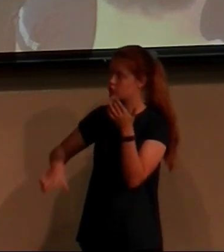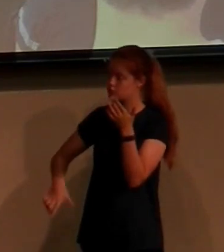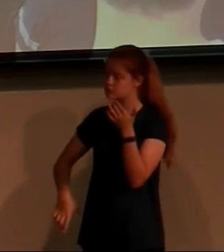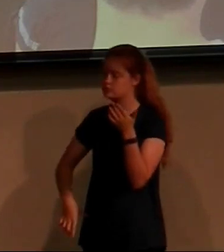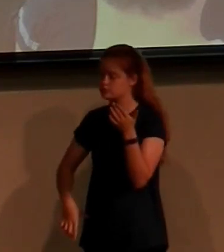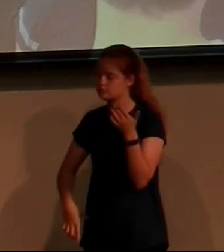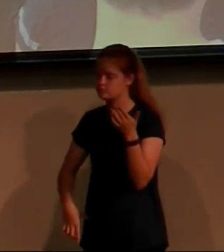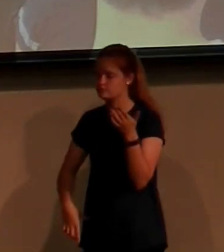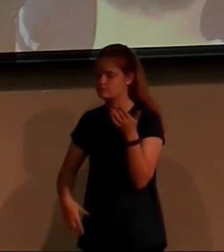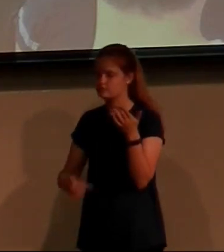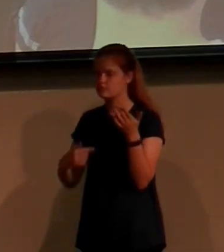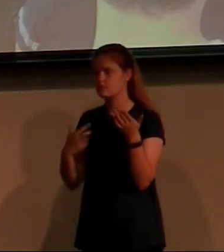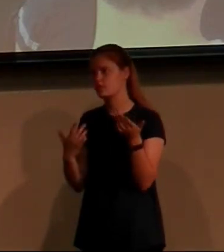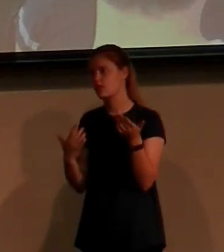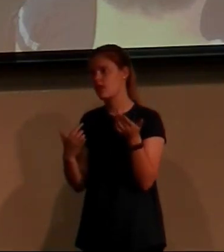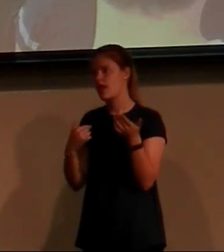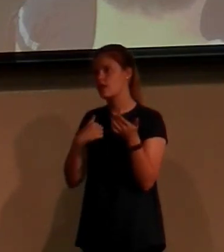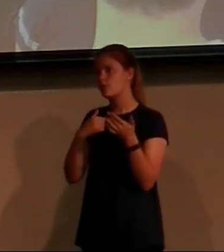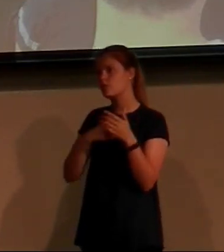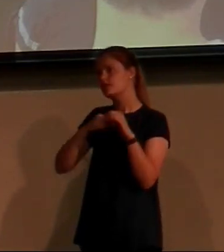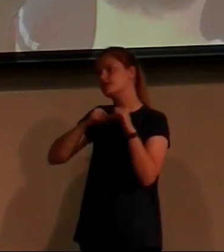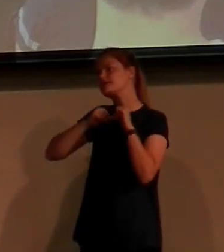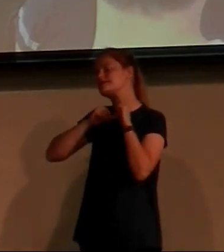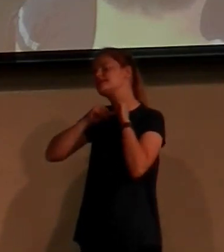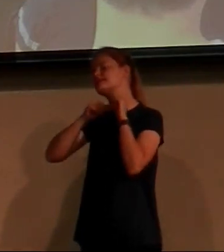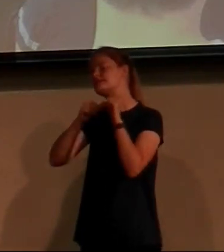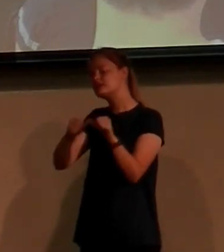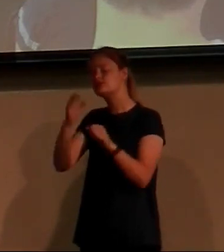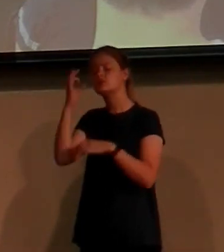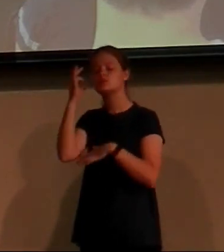And we basically continue preaching.